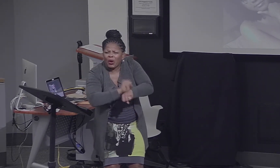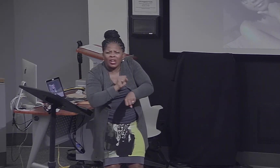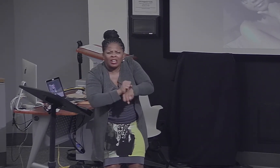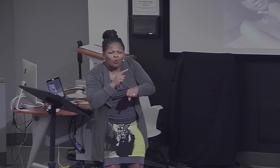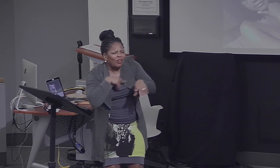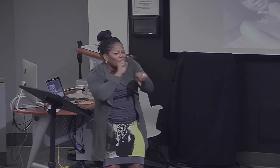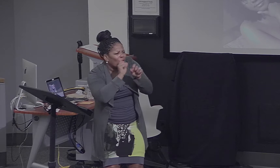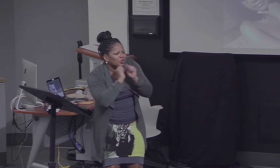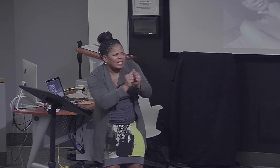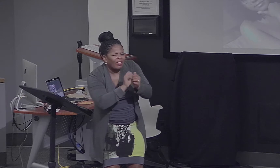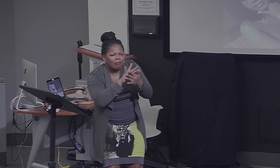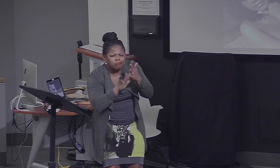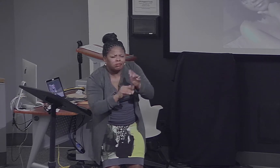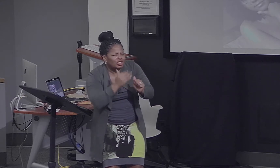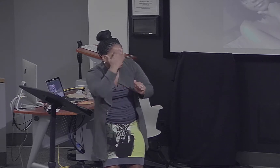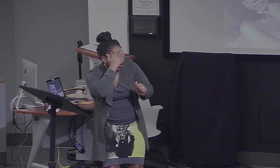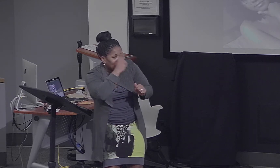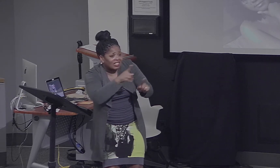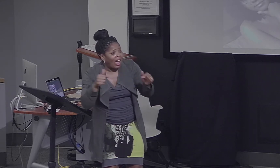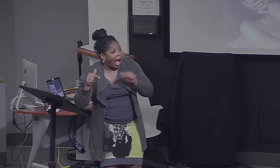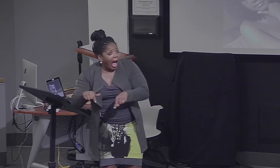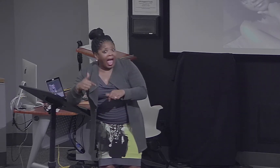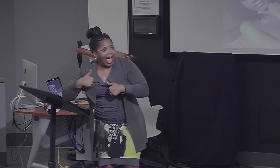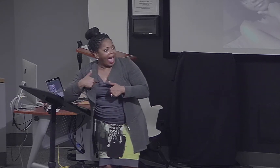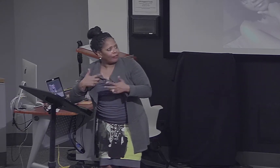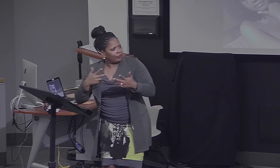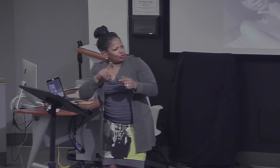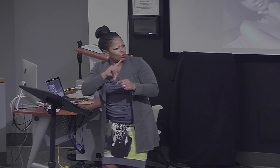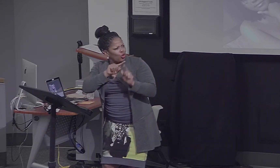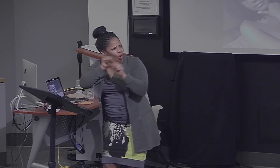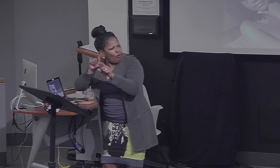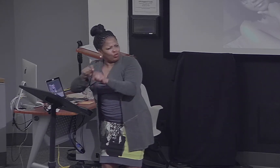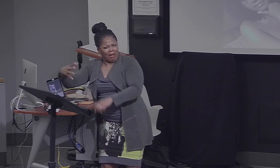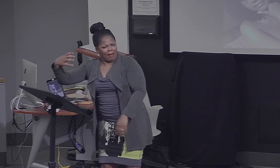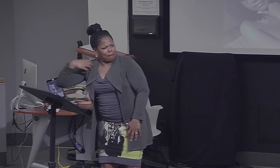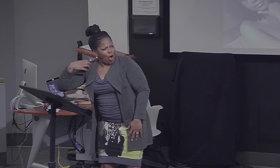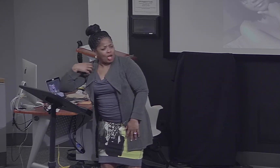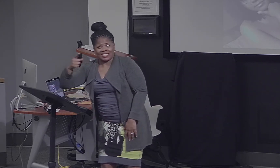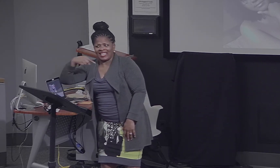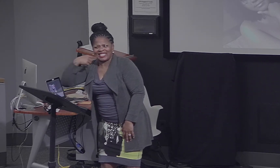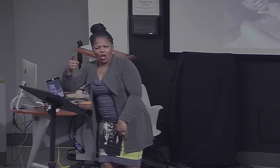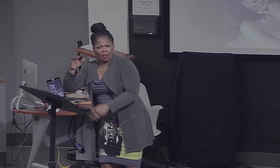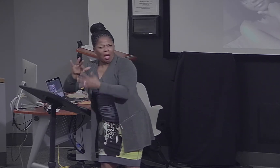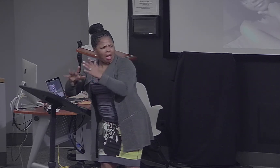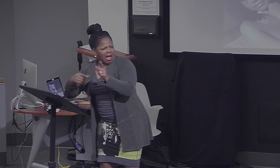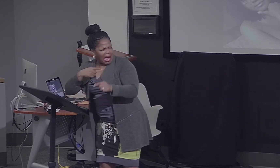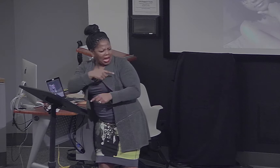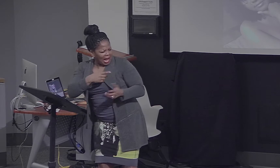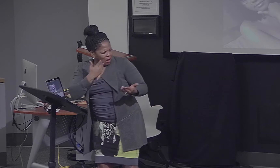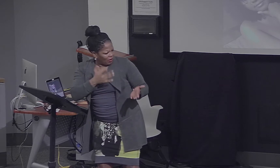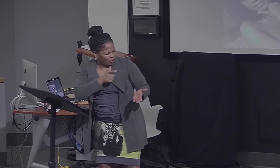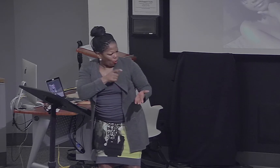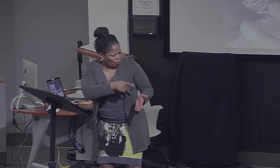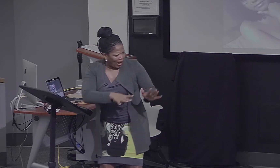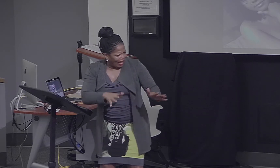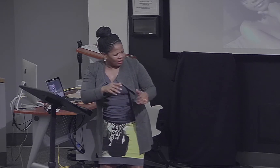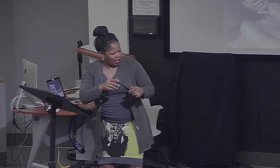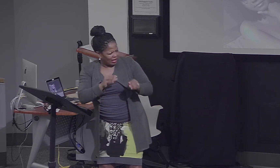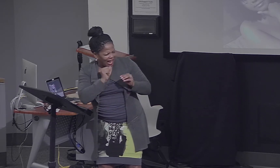happen? The deaf consumer is saying, wait a second, I asked for a particular interpreter who knows me, knows the content area, and then I show up on the job and I get